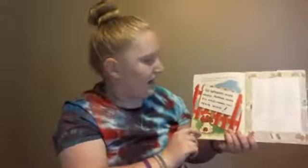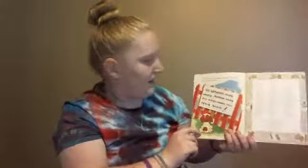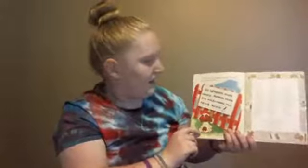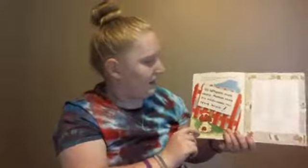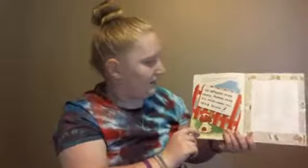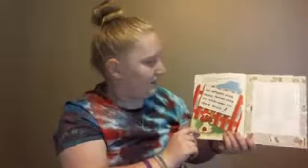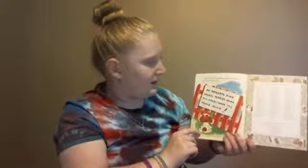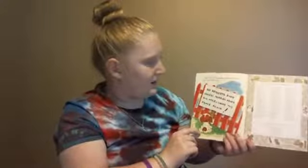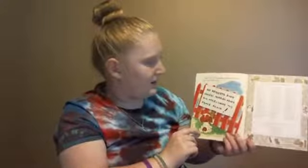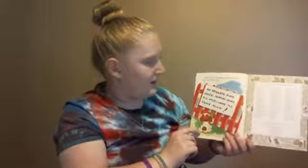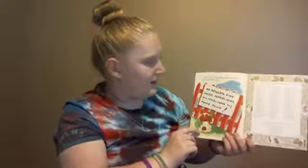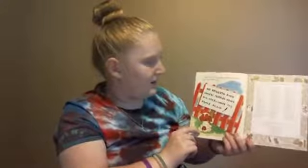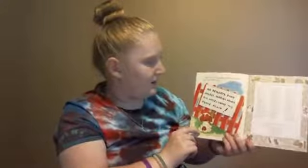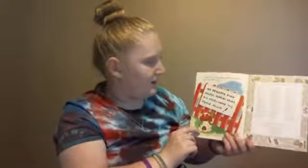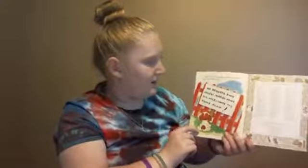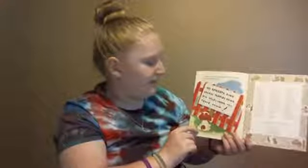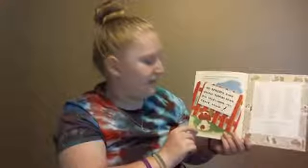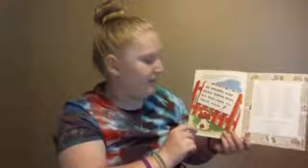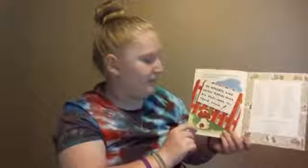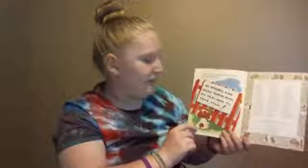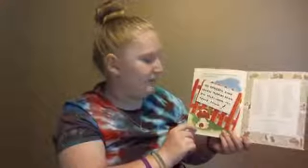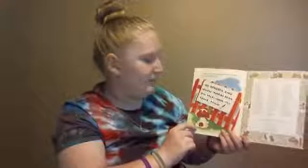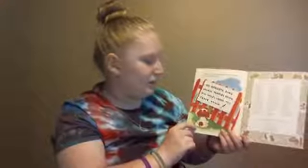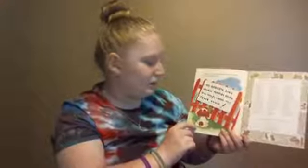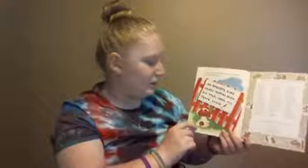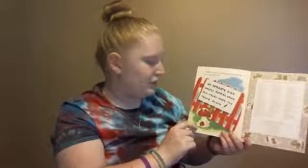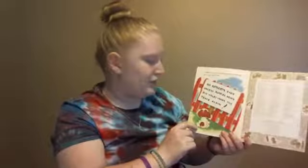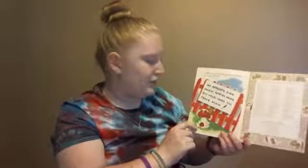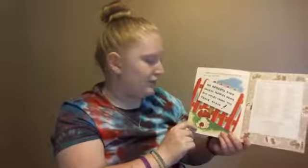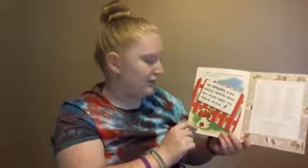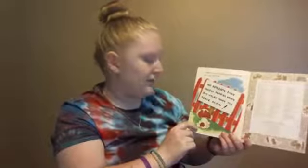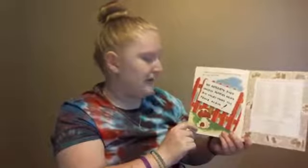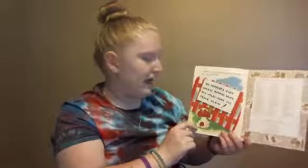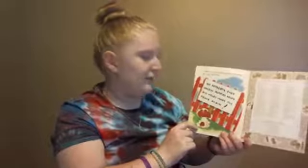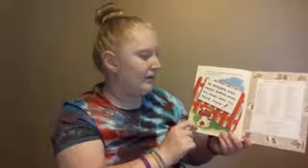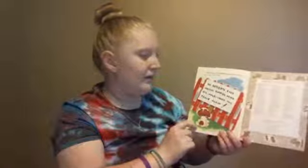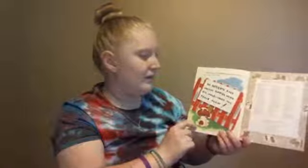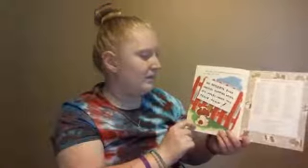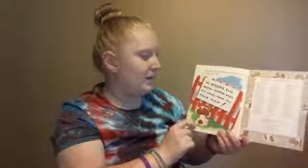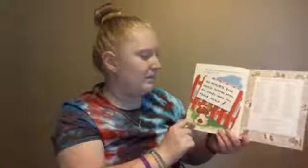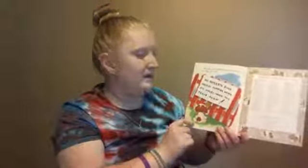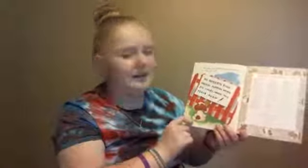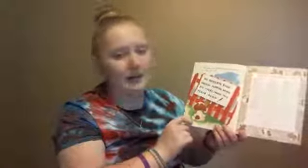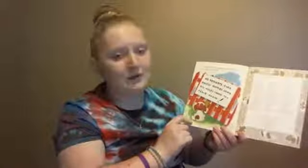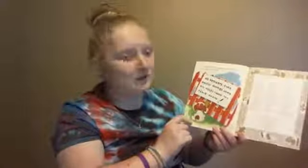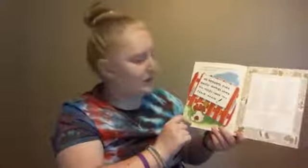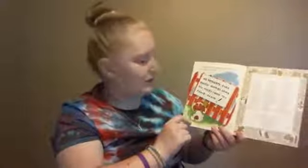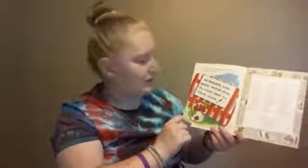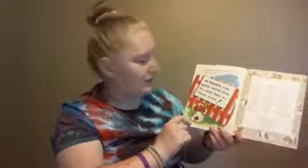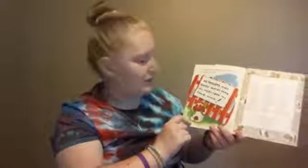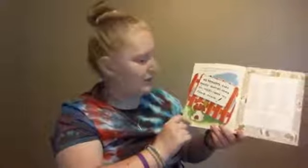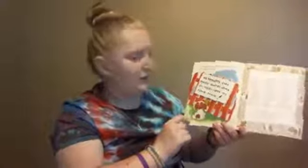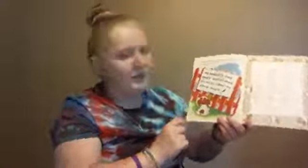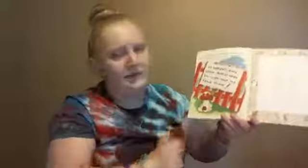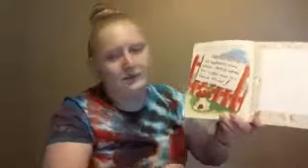And the next morning, someone had put up a sign that read, "No desserts ever unless puppies never dig holes under this